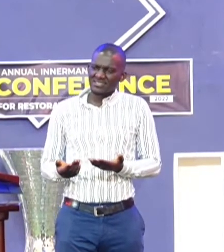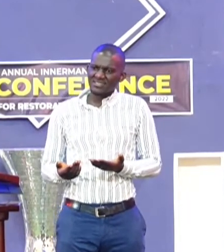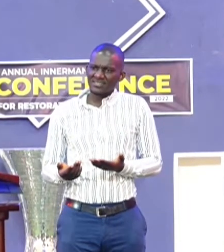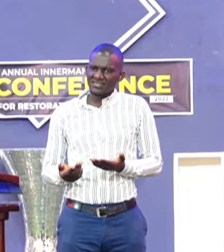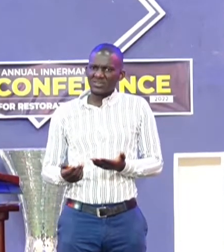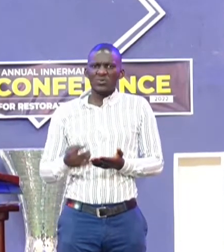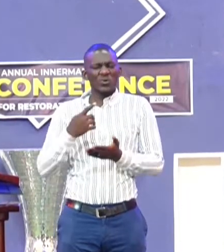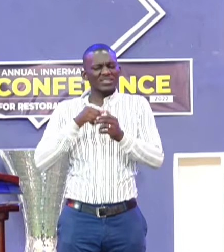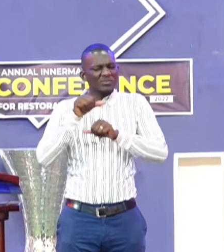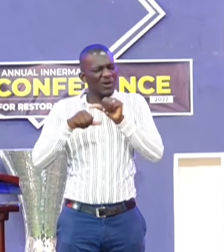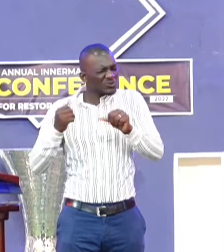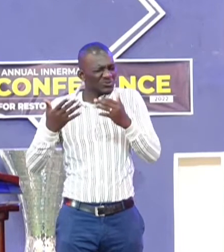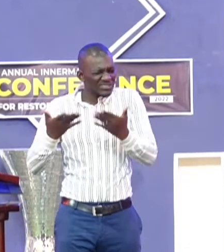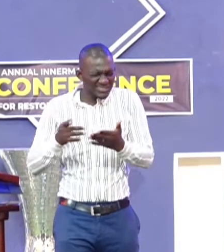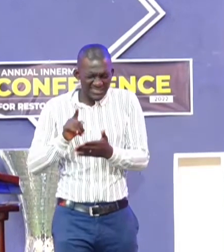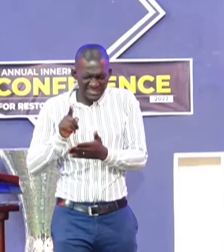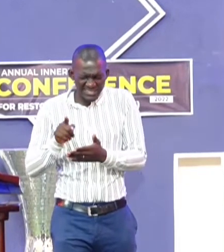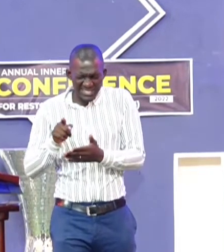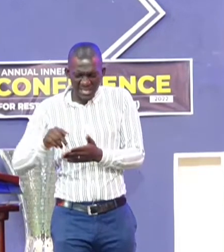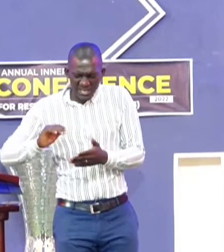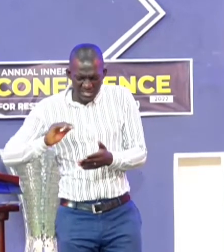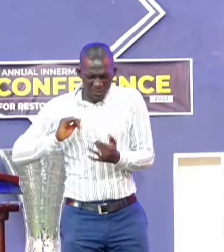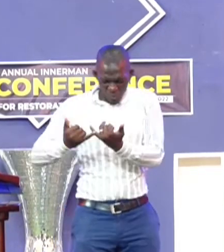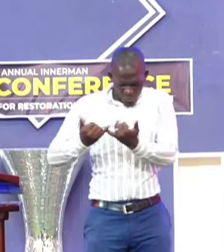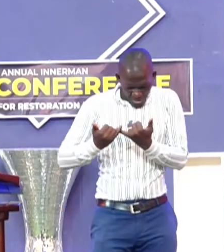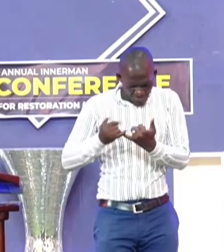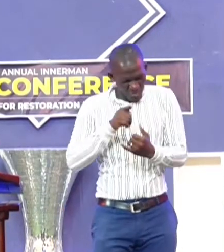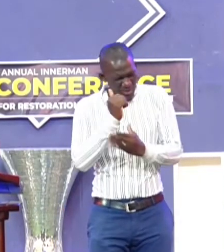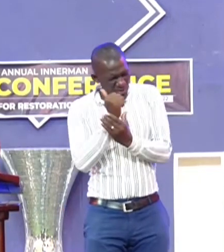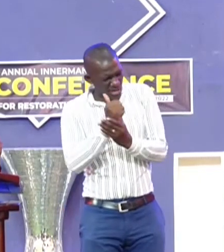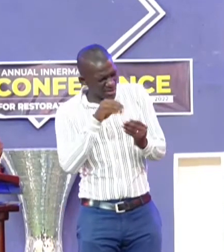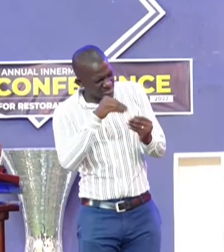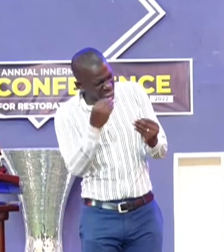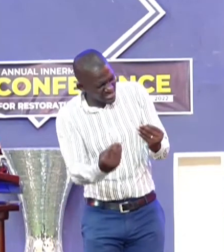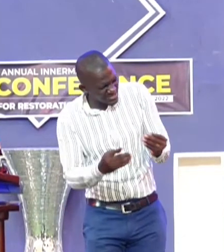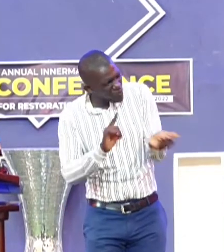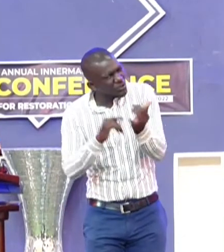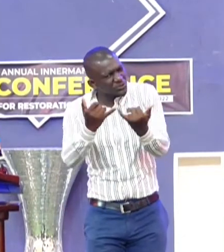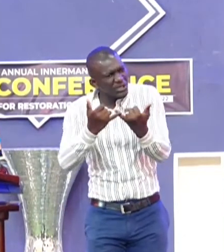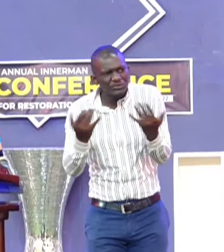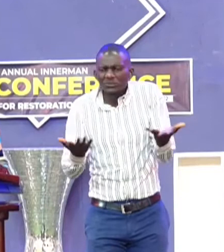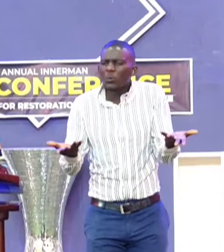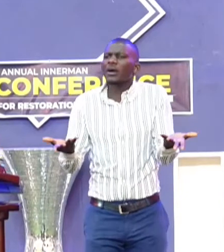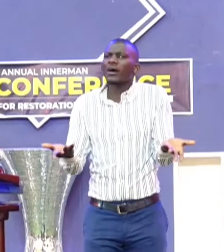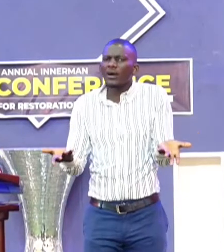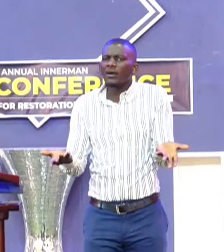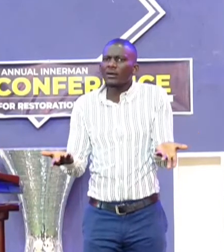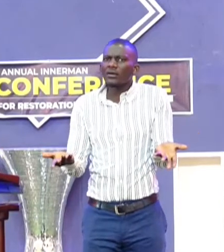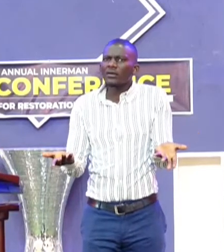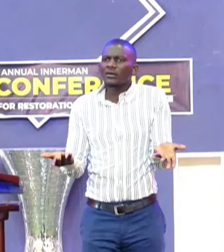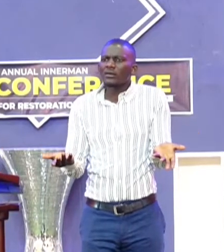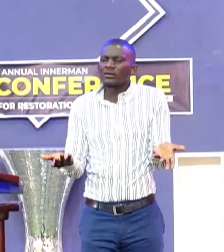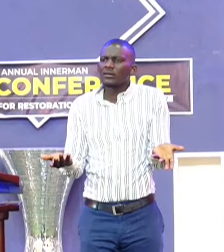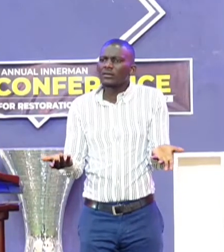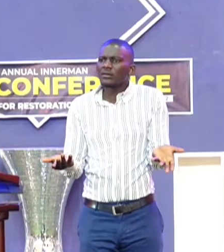he begat, where did the children, okay, the sons of Abraham, where did they get the women from whom